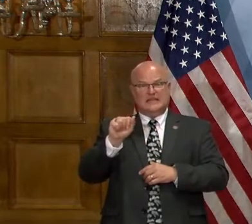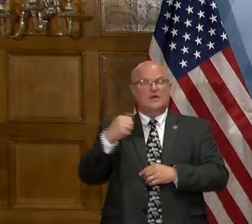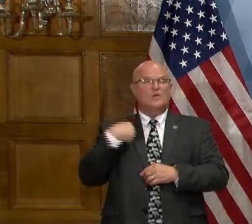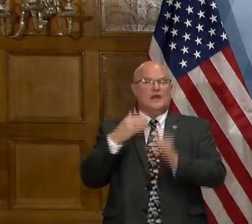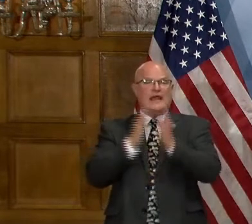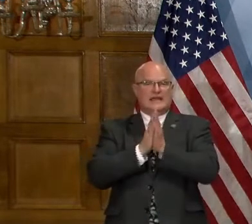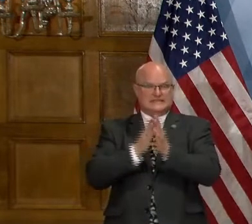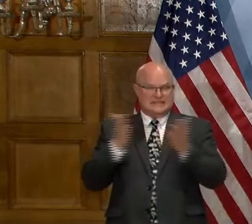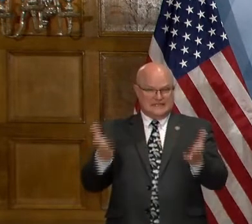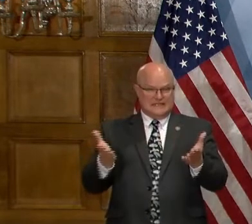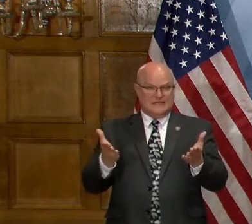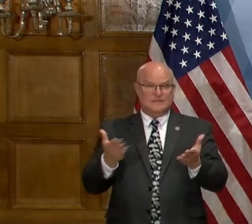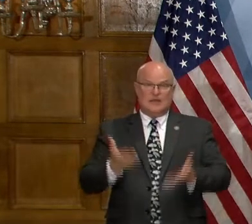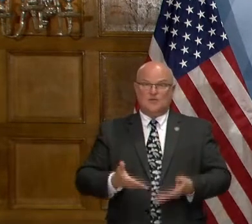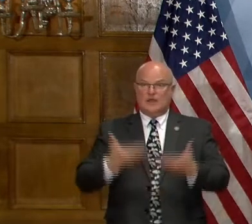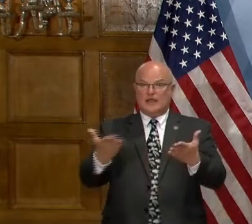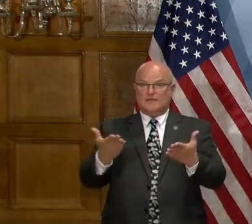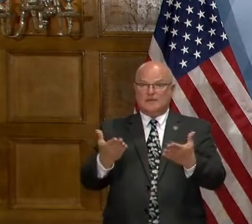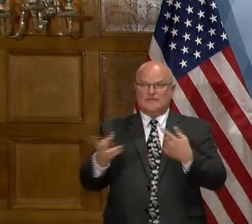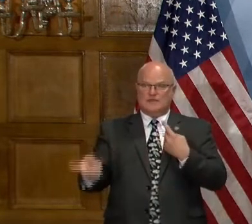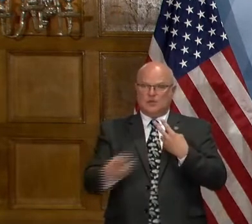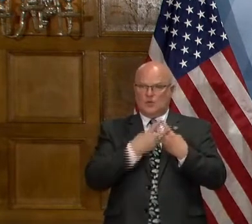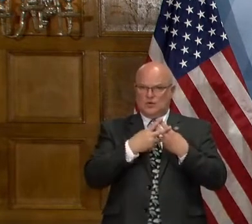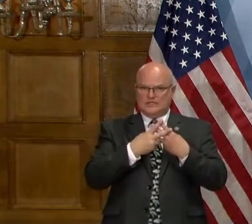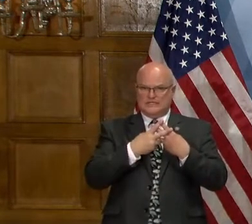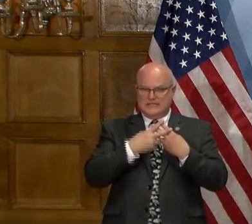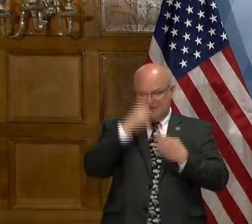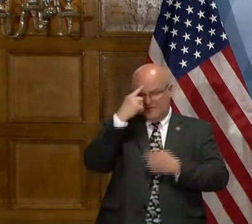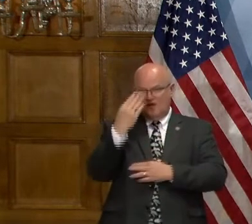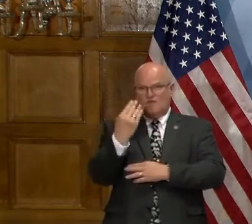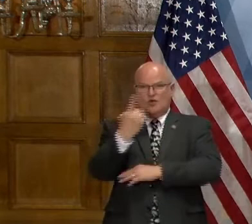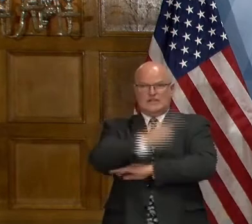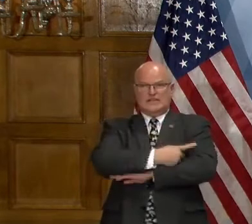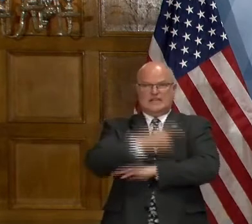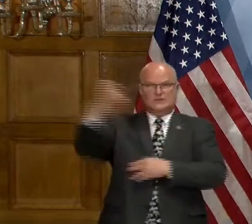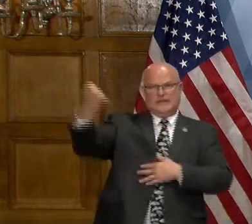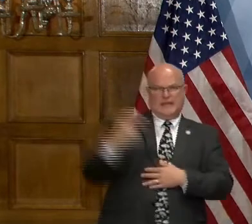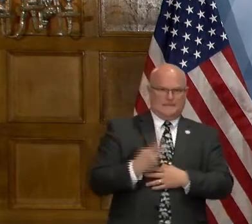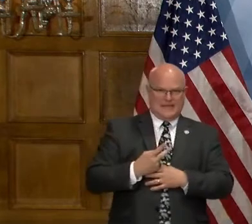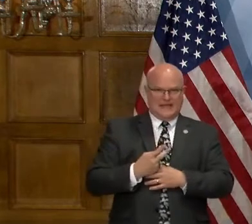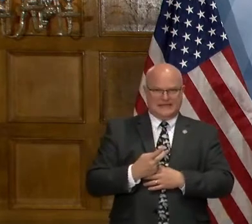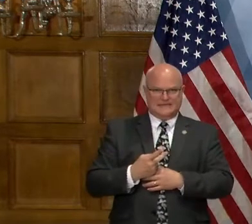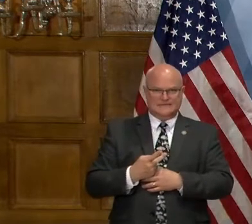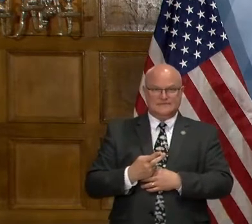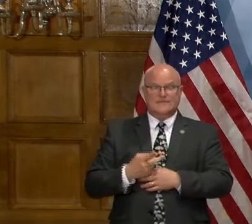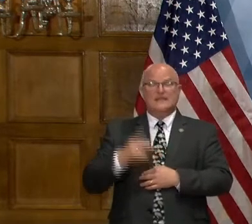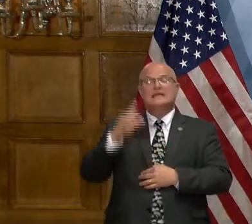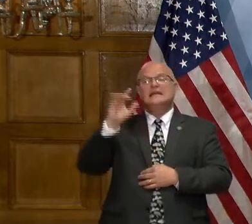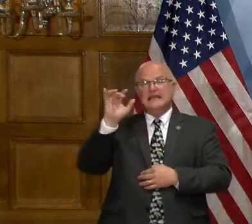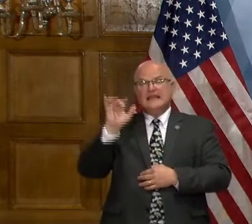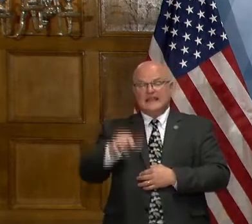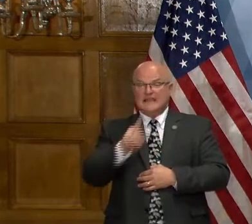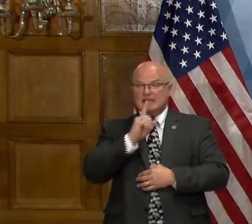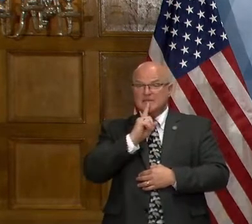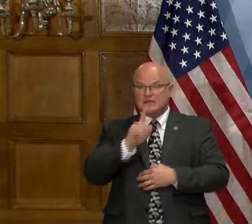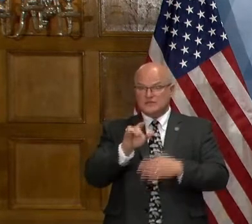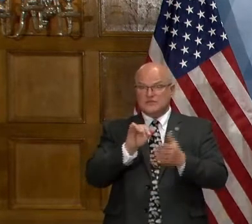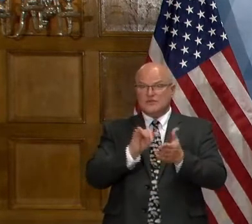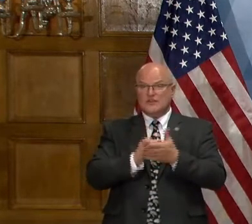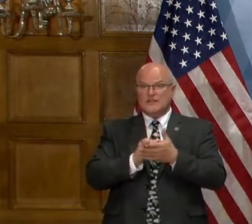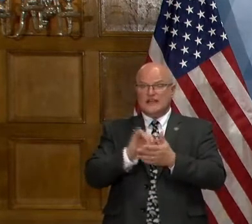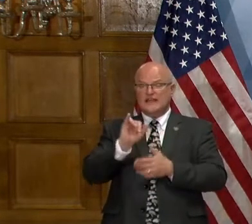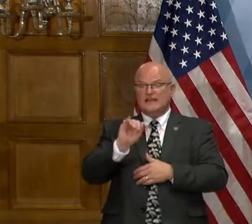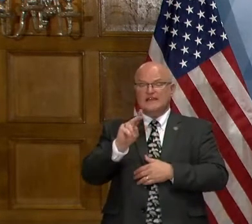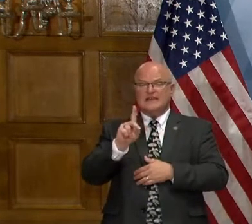asking them and recommending that they quarantine for 14 days when they come back. That is to make sure that the